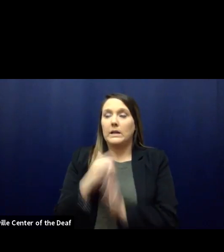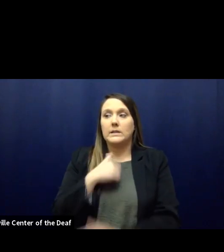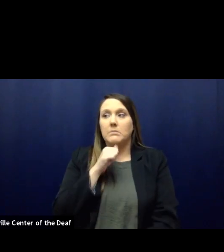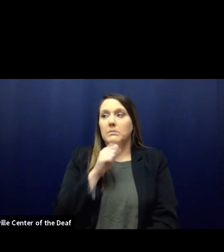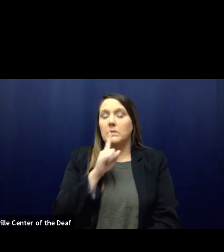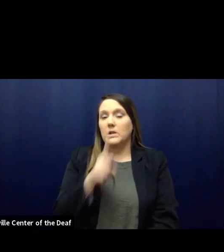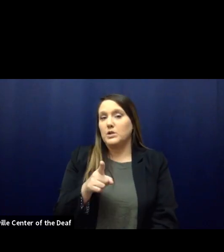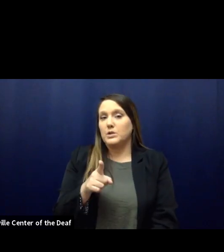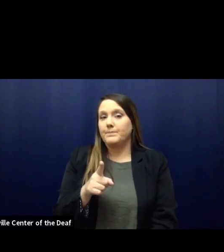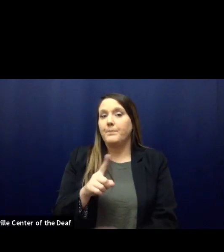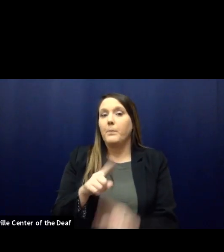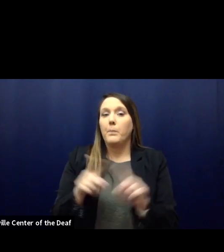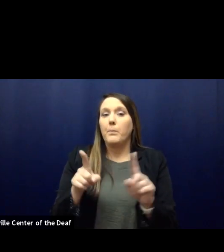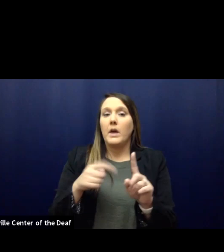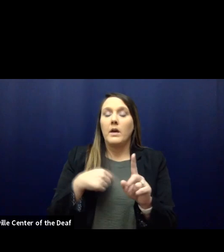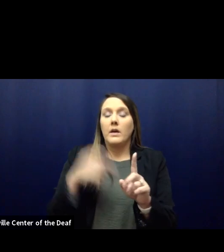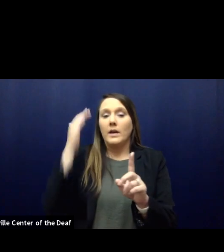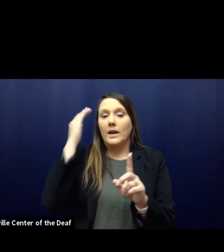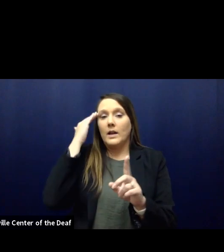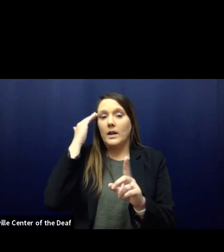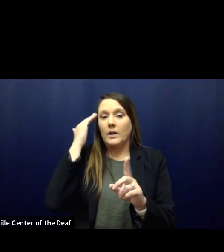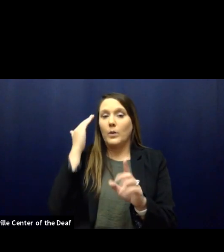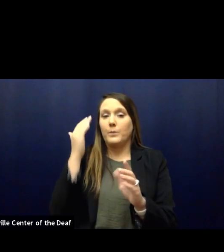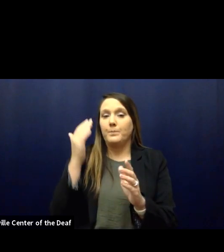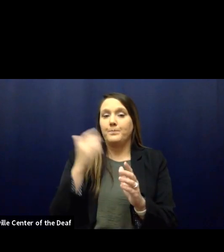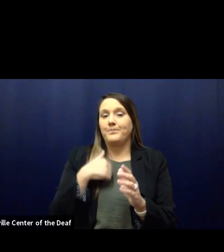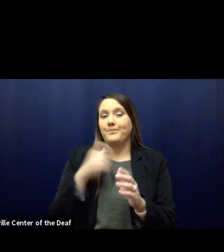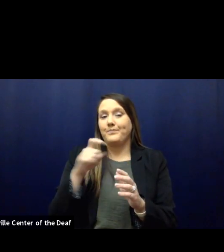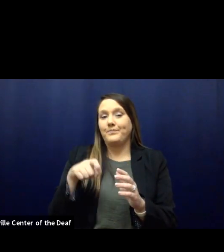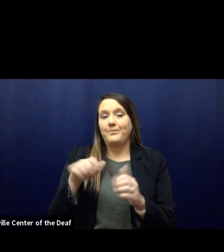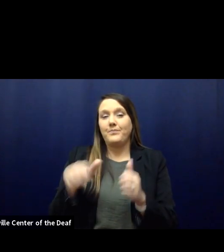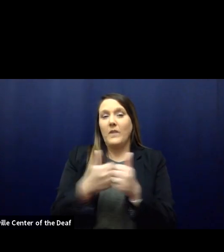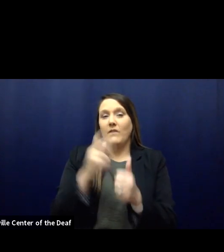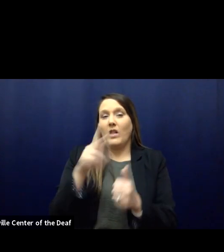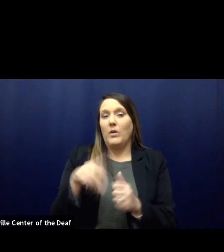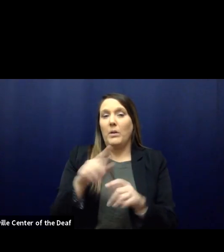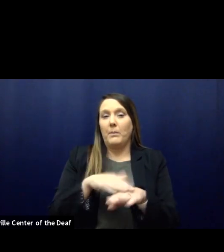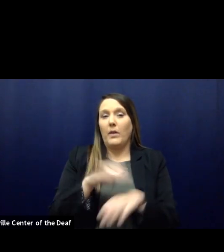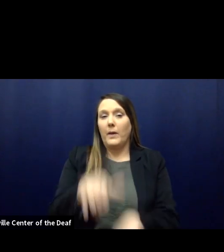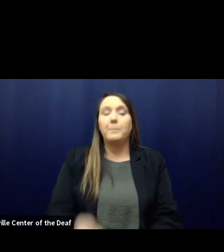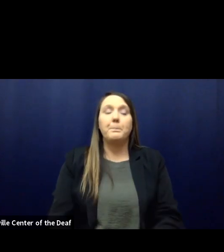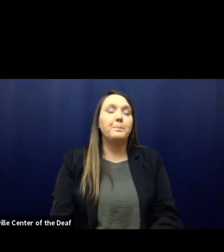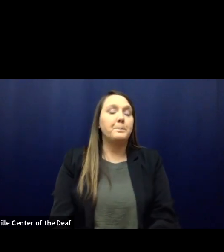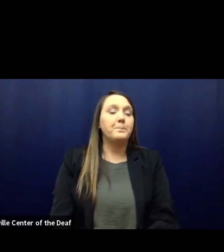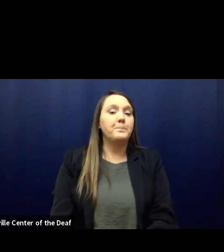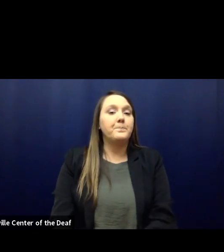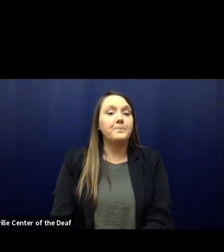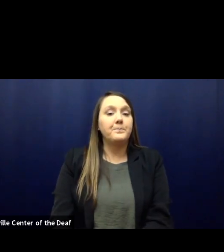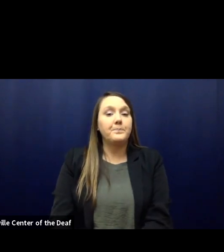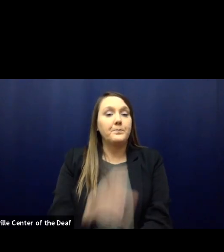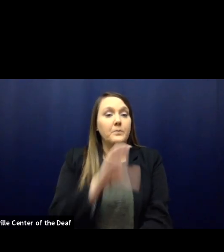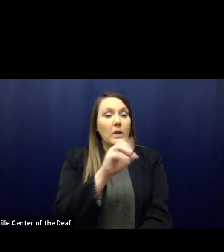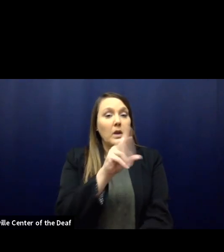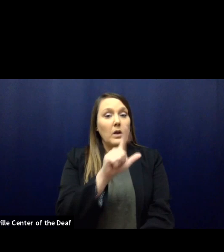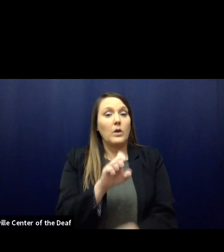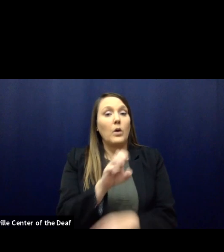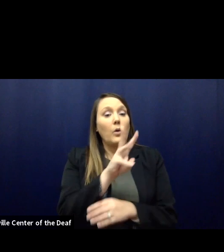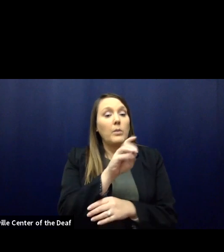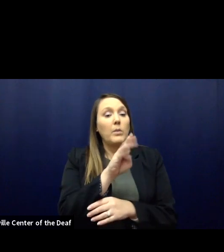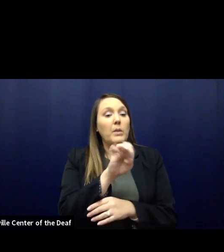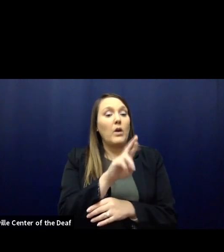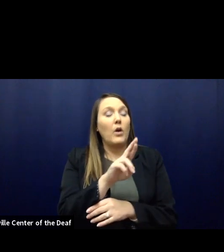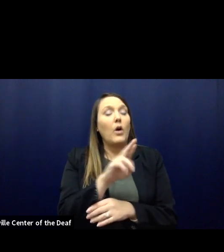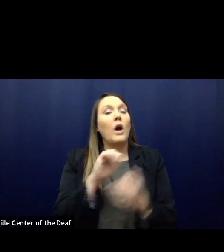certain. I know we'll have to follow up with you on that one. Okay. And then Cole with WBIR, how are